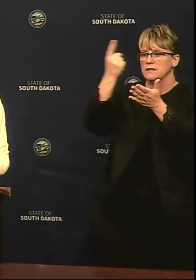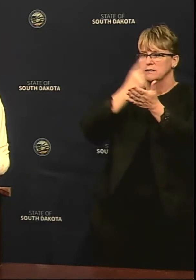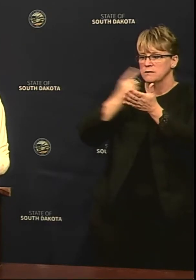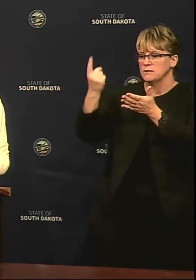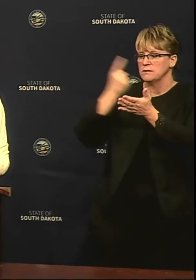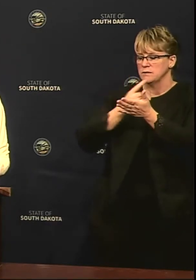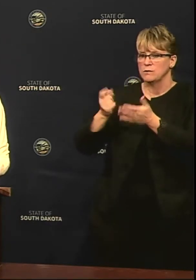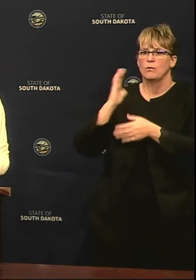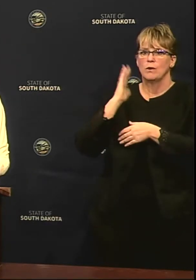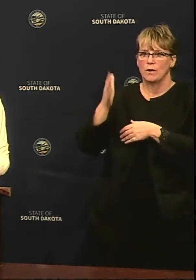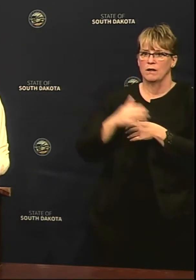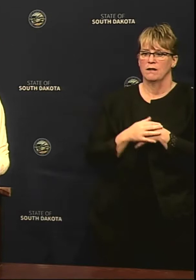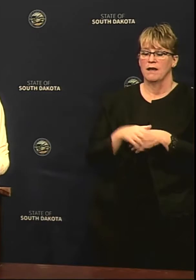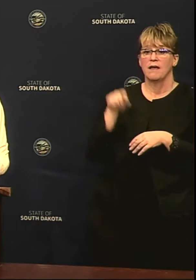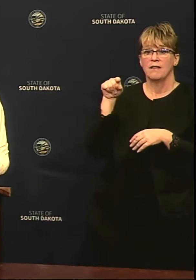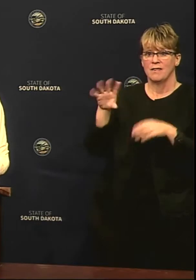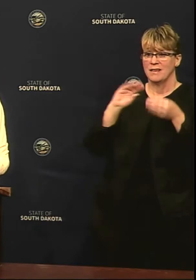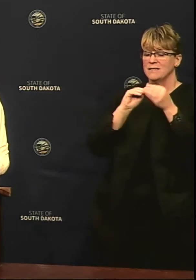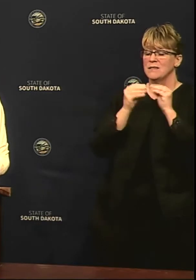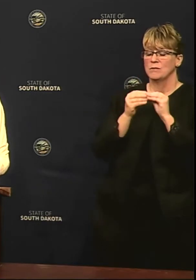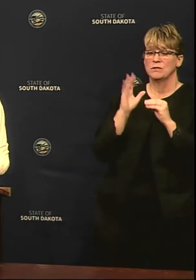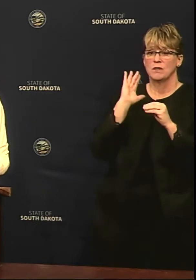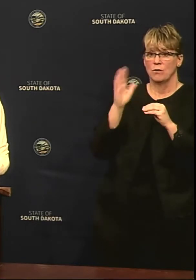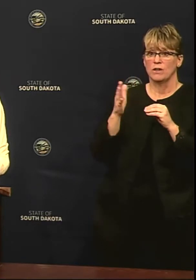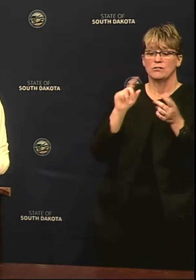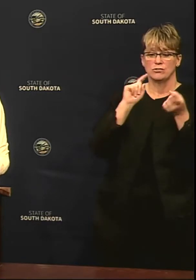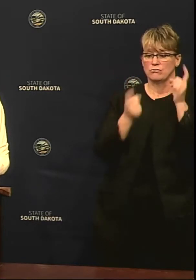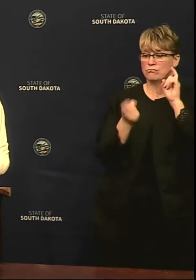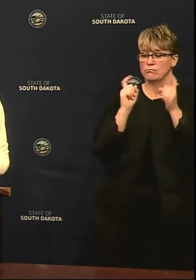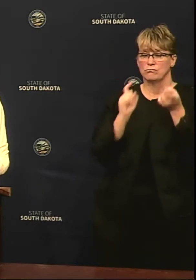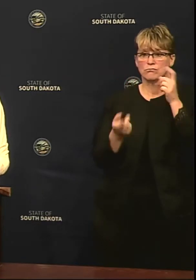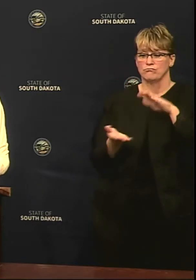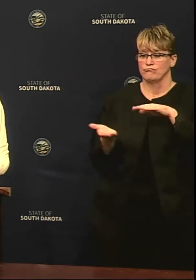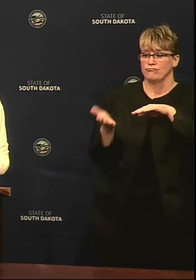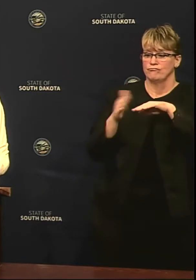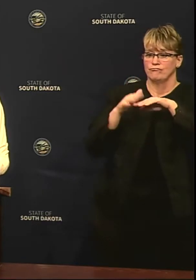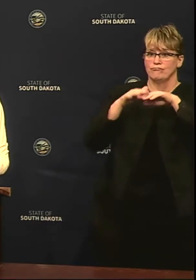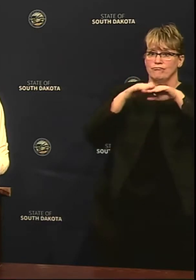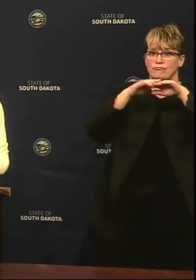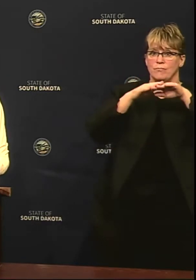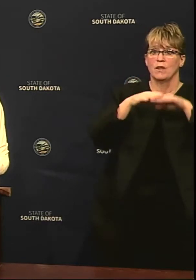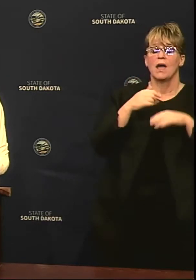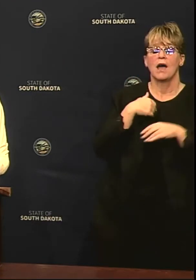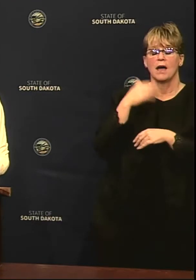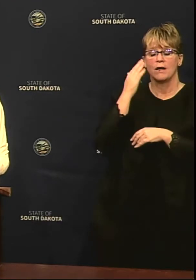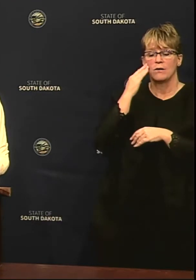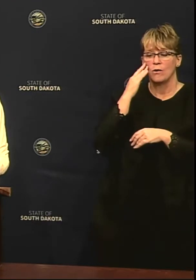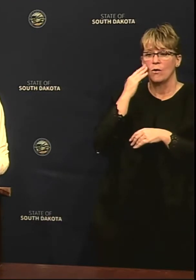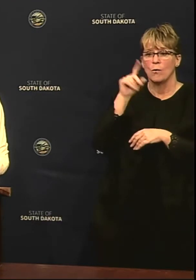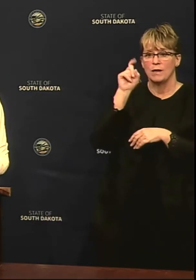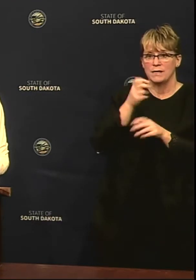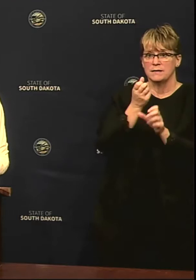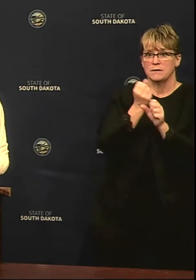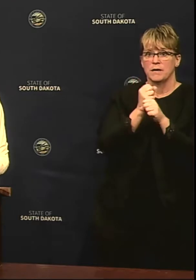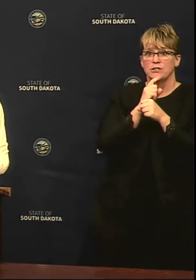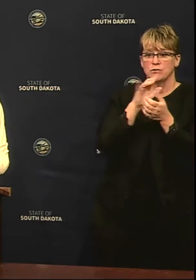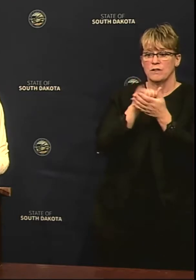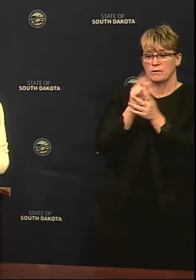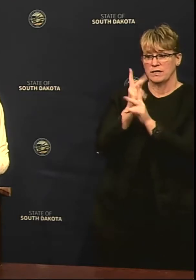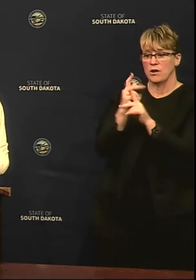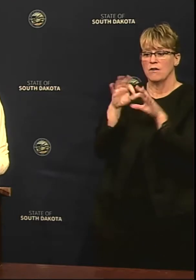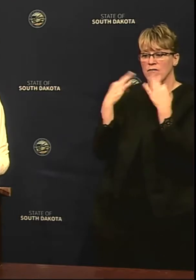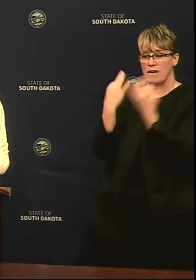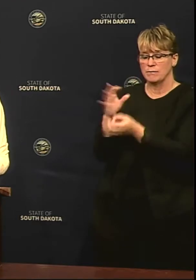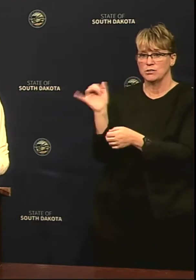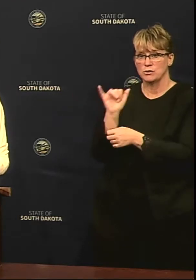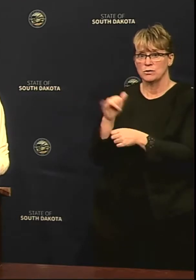come. These numbers are going to continue to climb. And I also recognize that we got to make sure that we're taking care of families too,